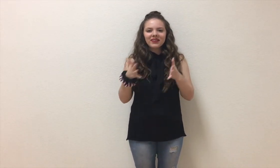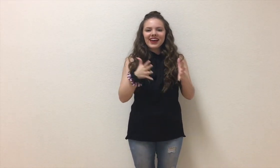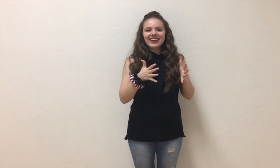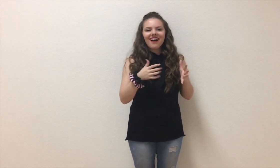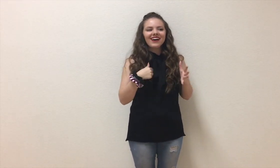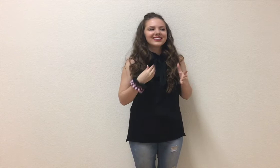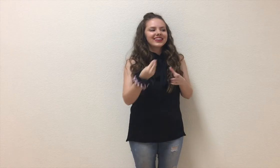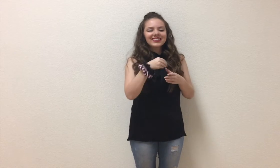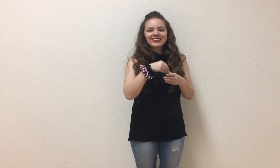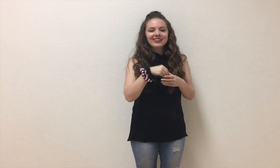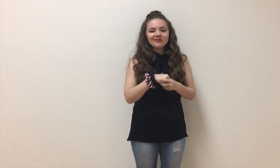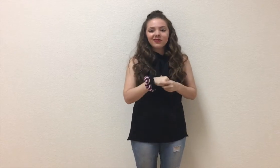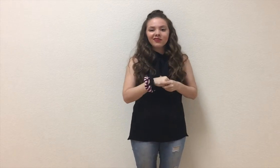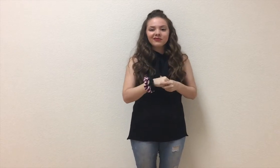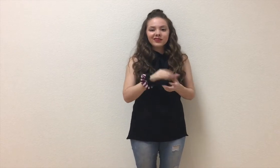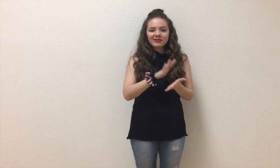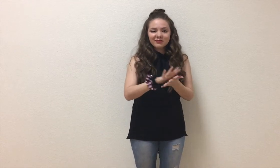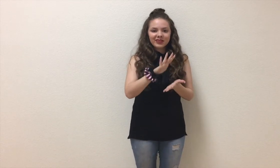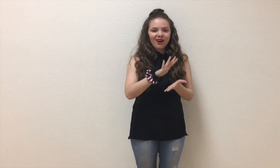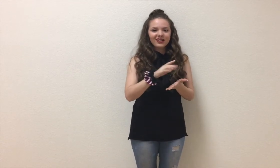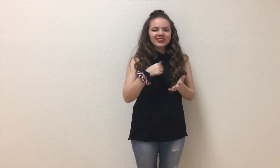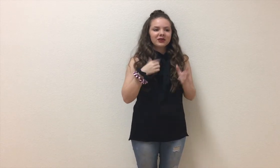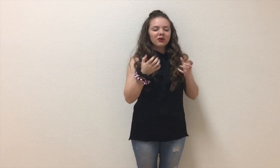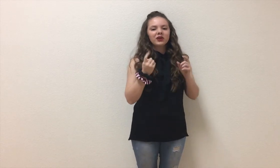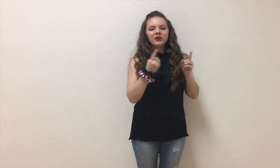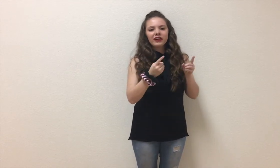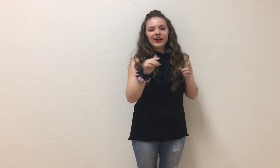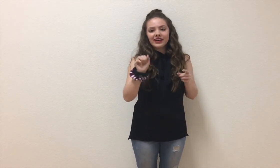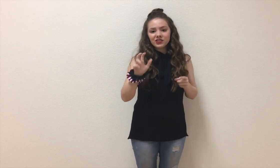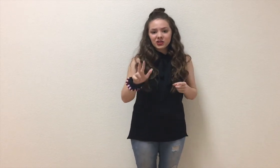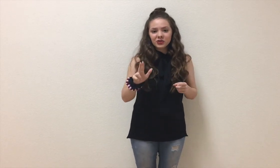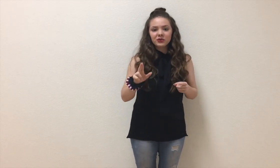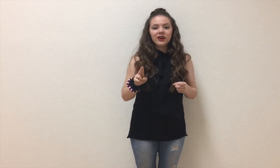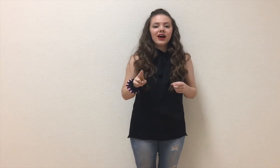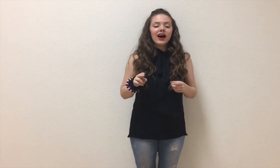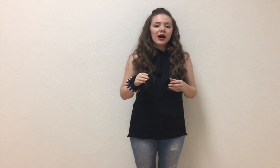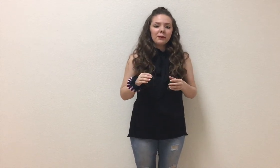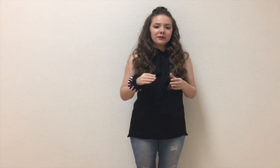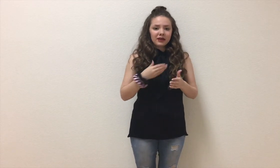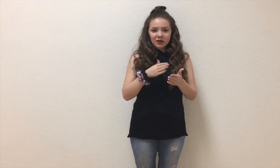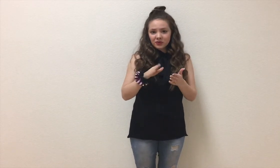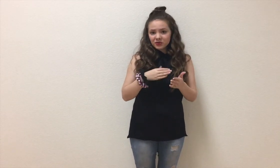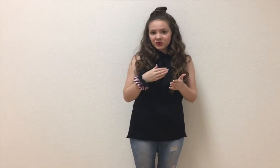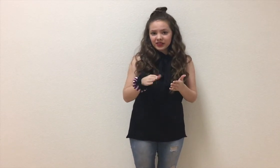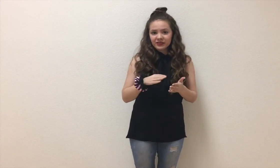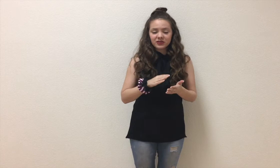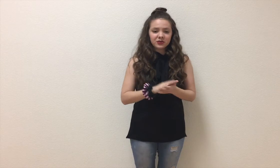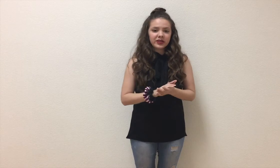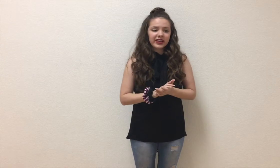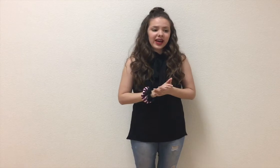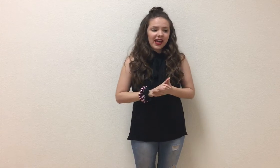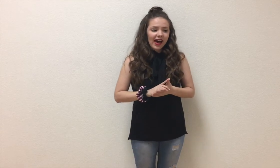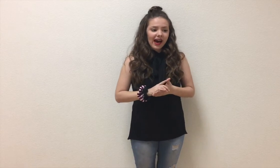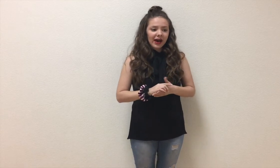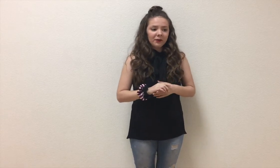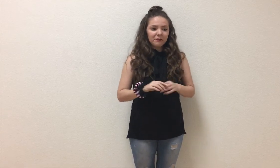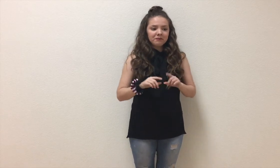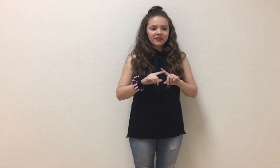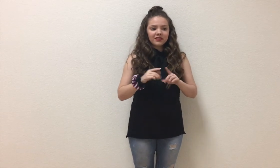plan on getting involved with college. I want to go to ASU, get my musical theater degree, but